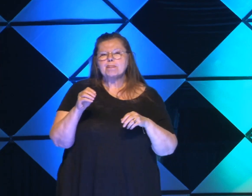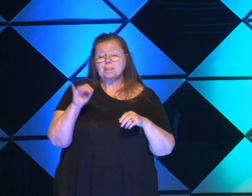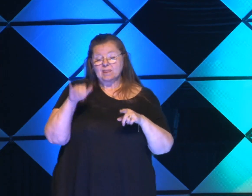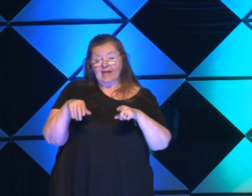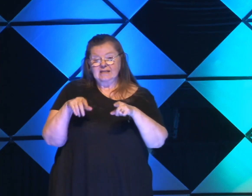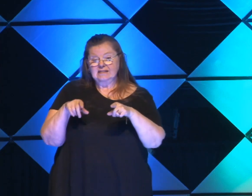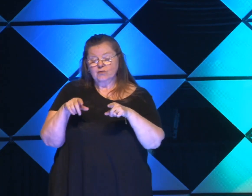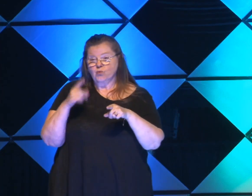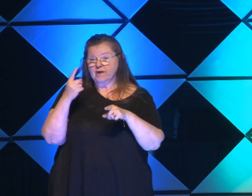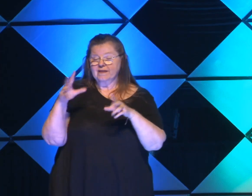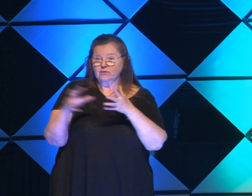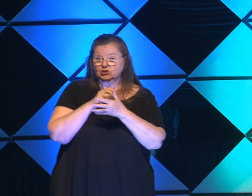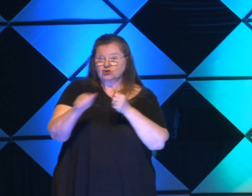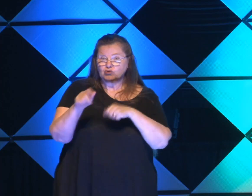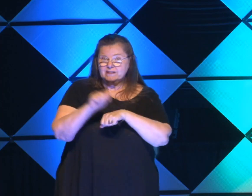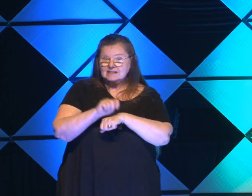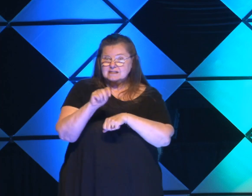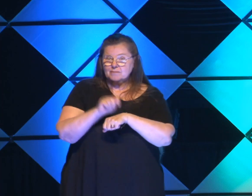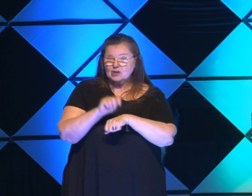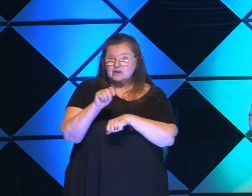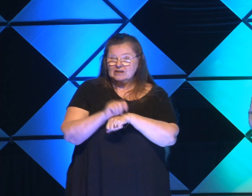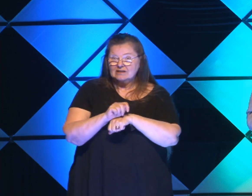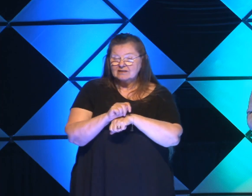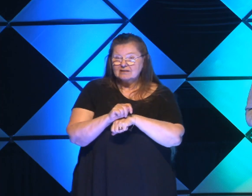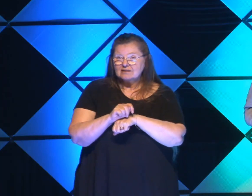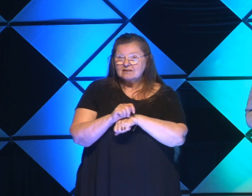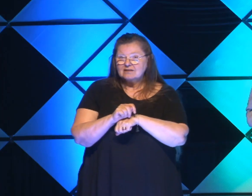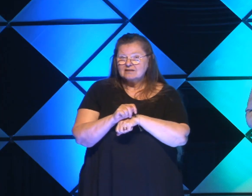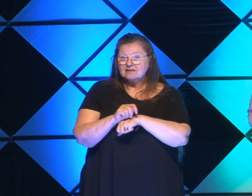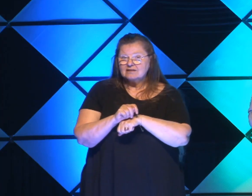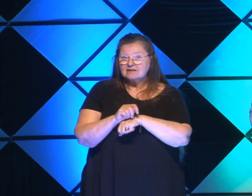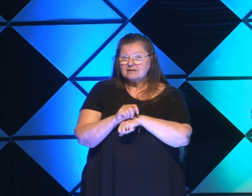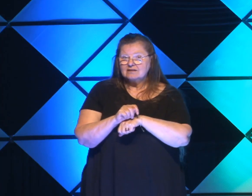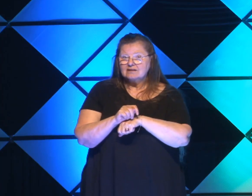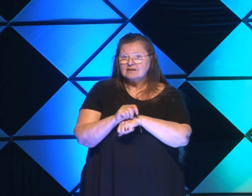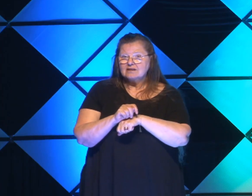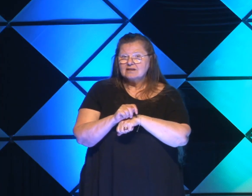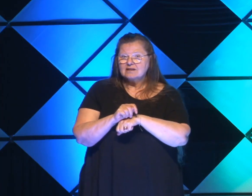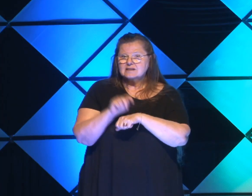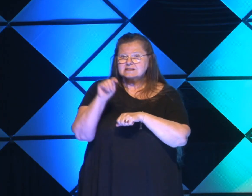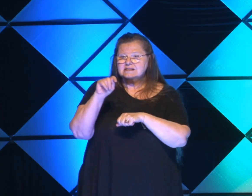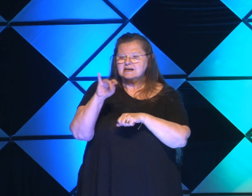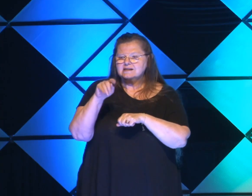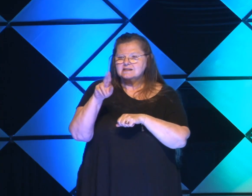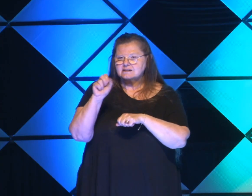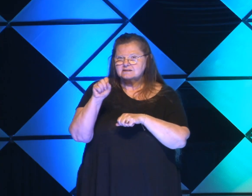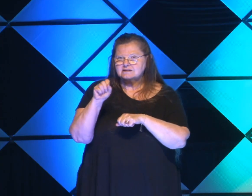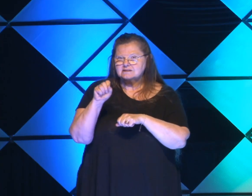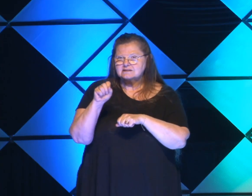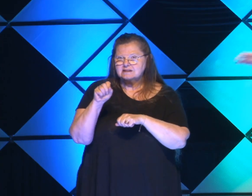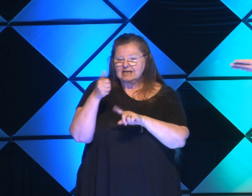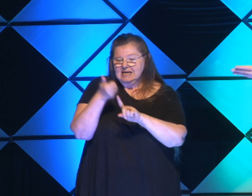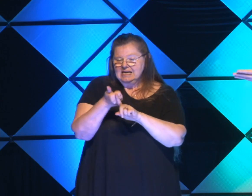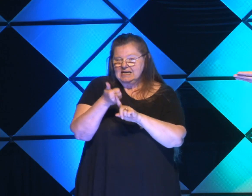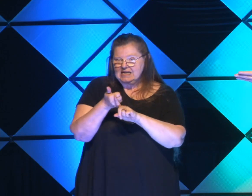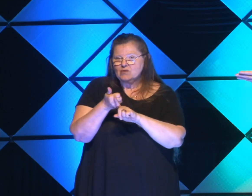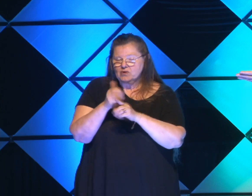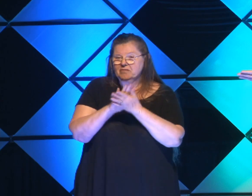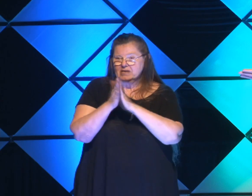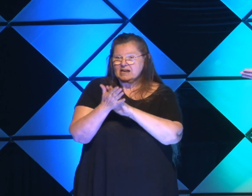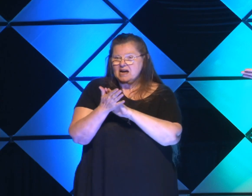the temple, who would become the emperor, the one who destroyed the temple, the general, his name was Titus, he actually would have been